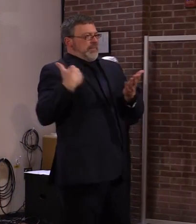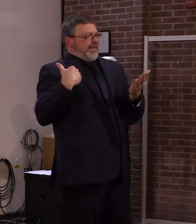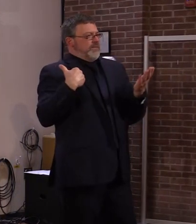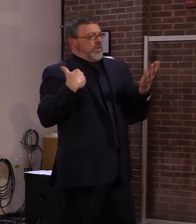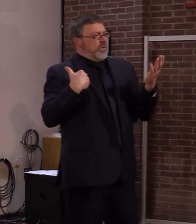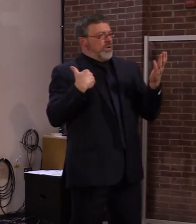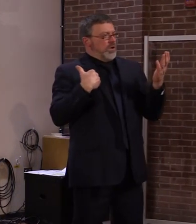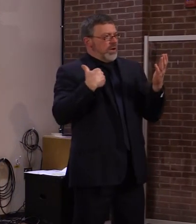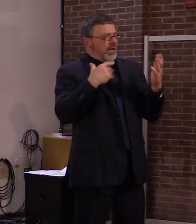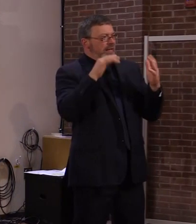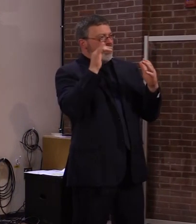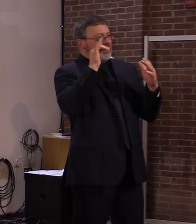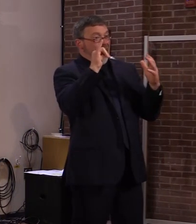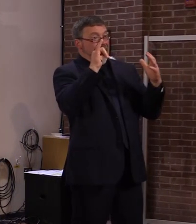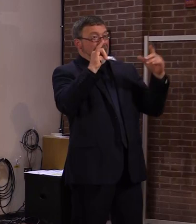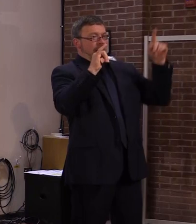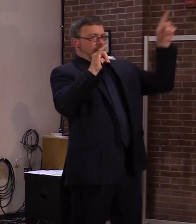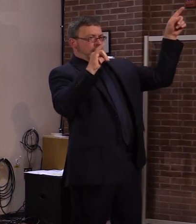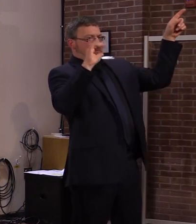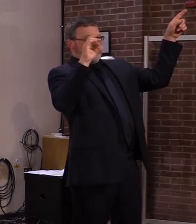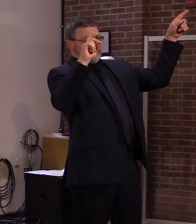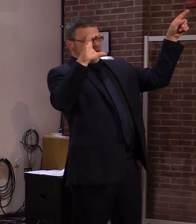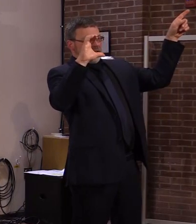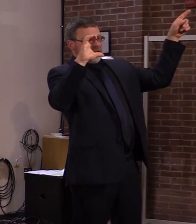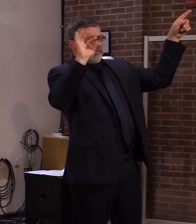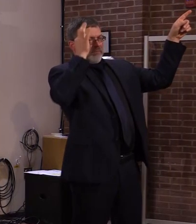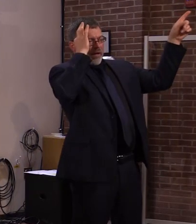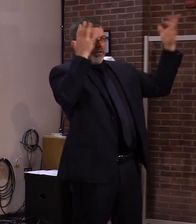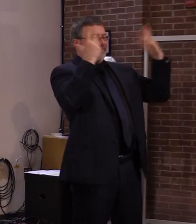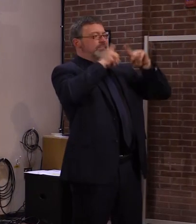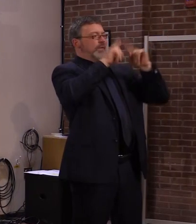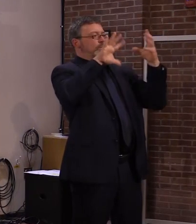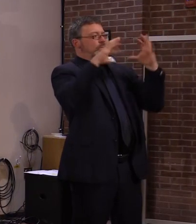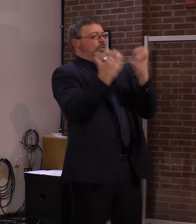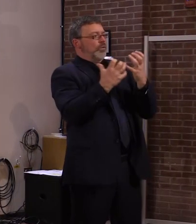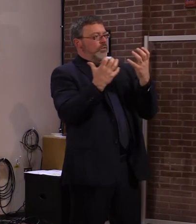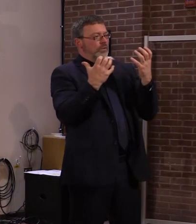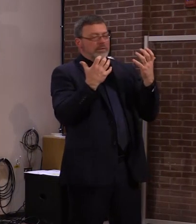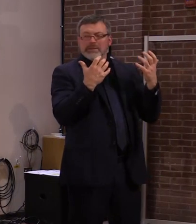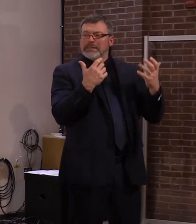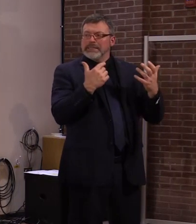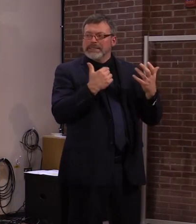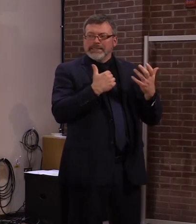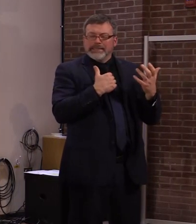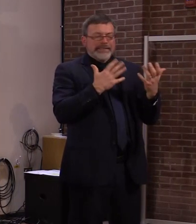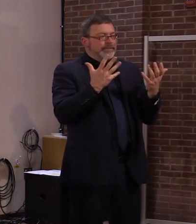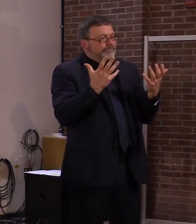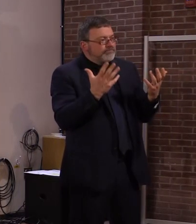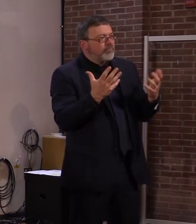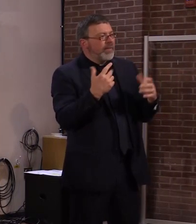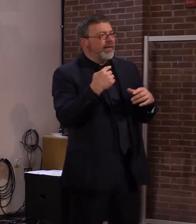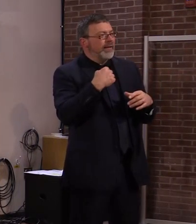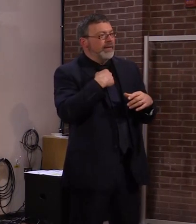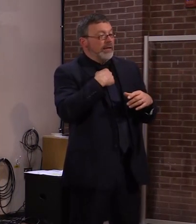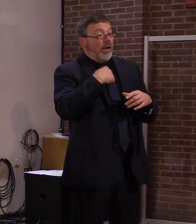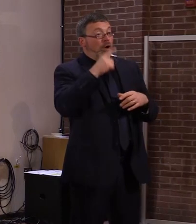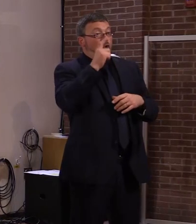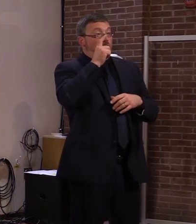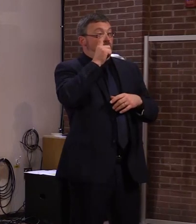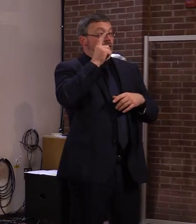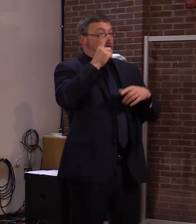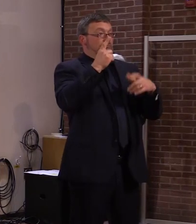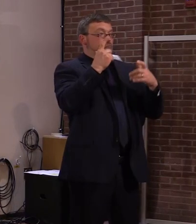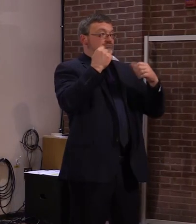Washington. I believe that you are effective as a governor, making policy and getting things